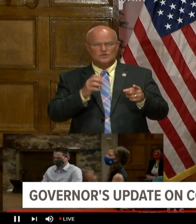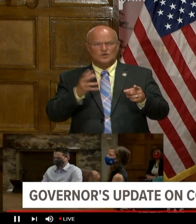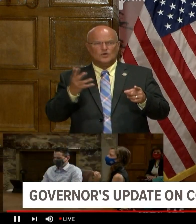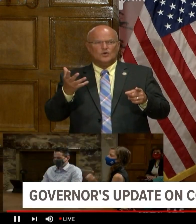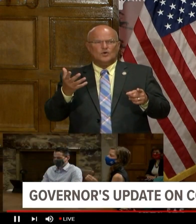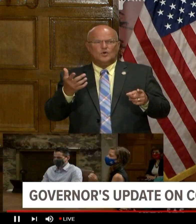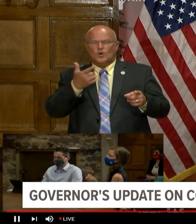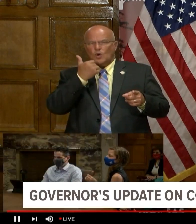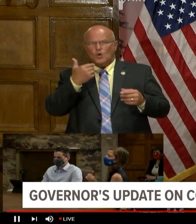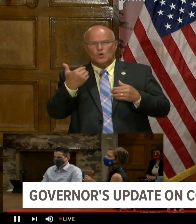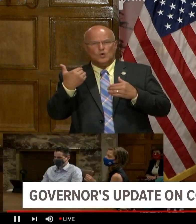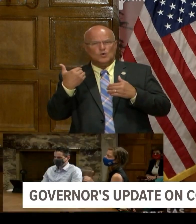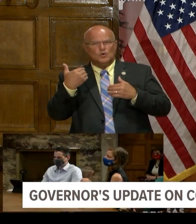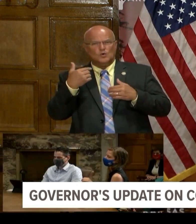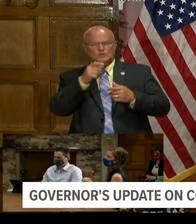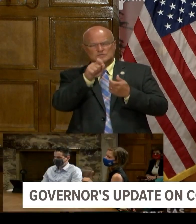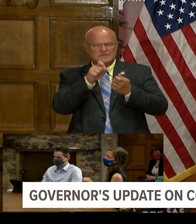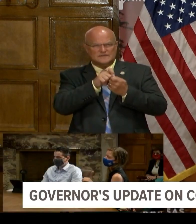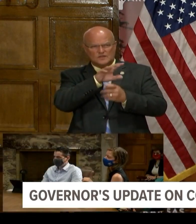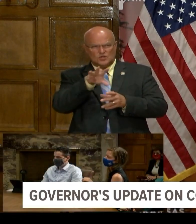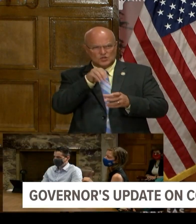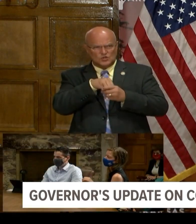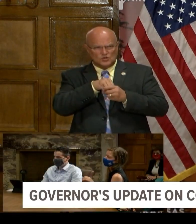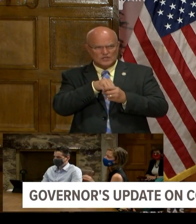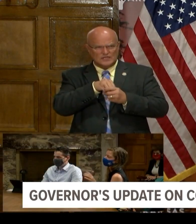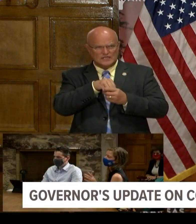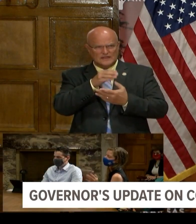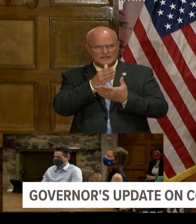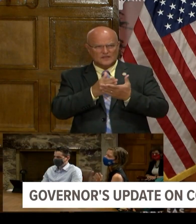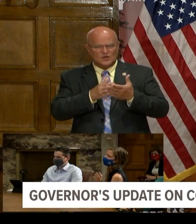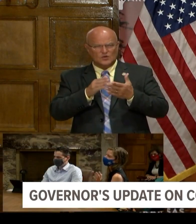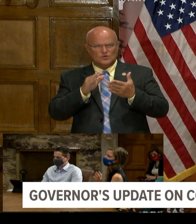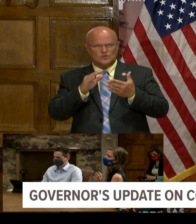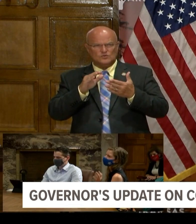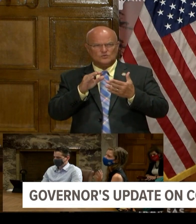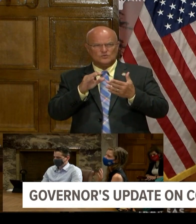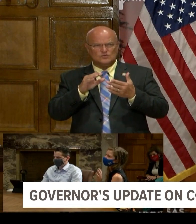who specifically are you including in some of those counts? Like, are you